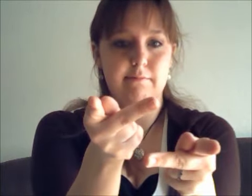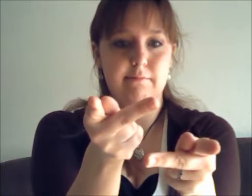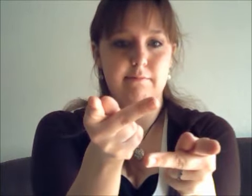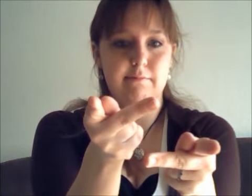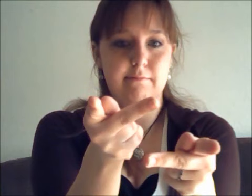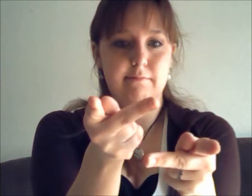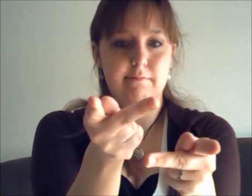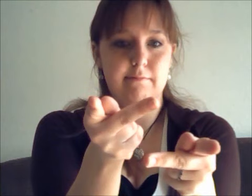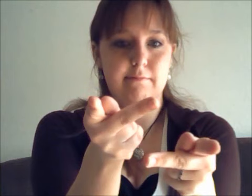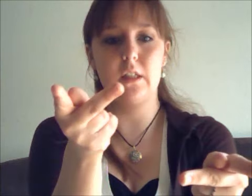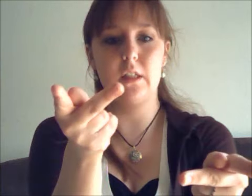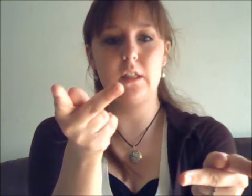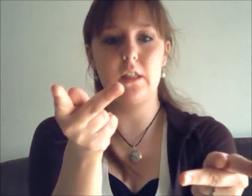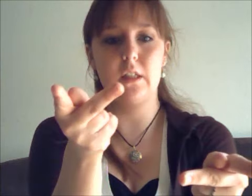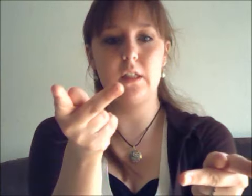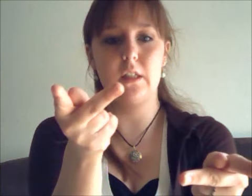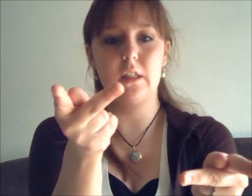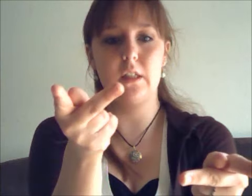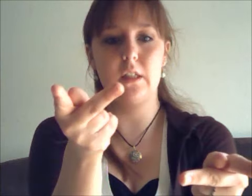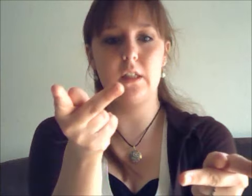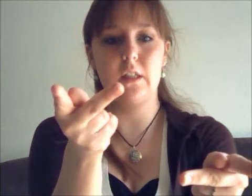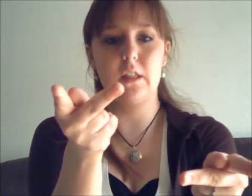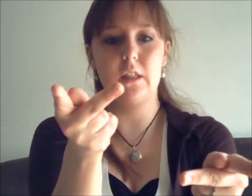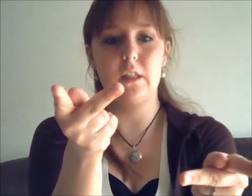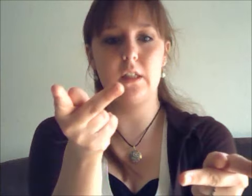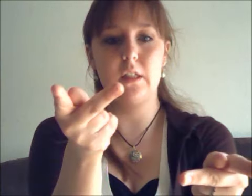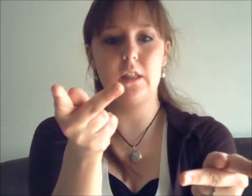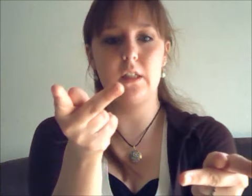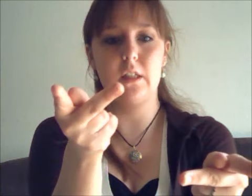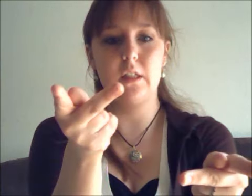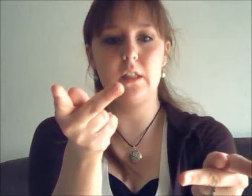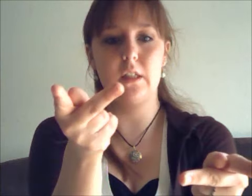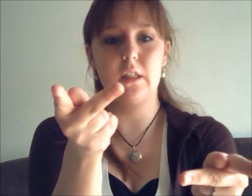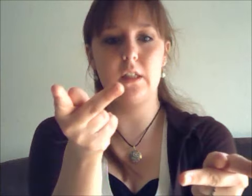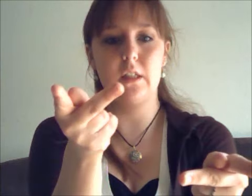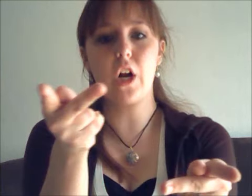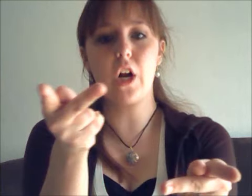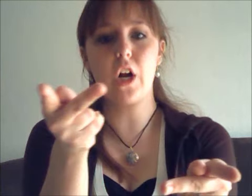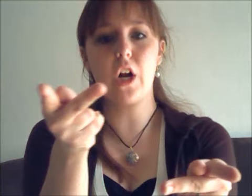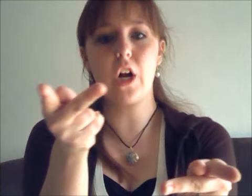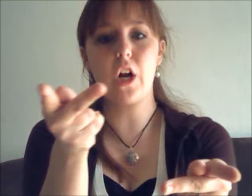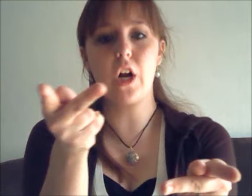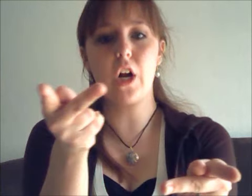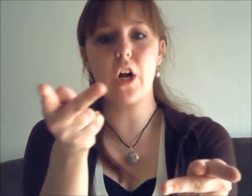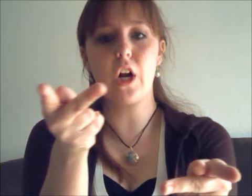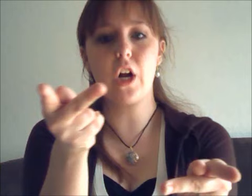it comes across each other like this. Figure out.